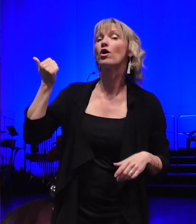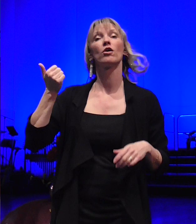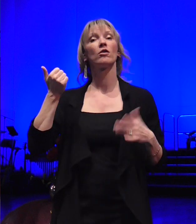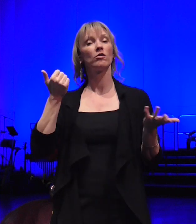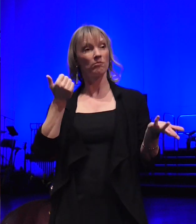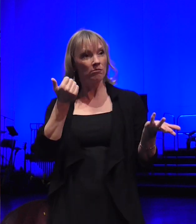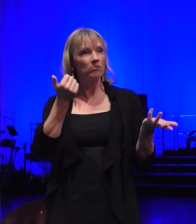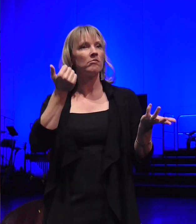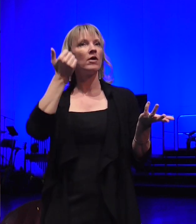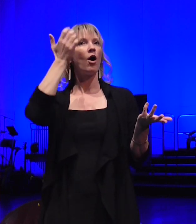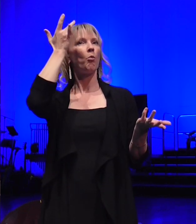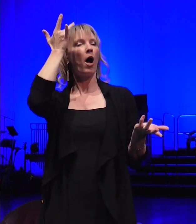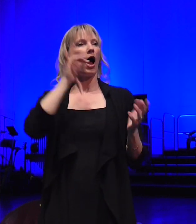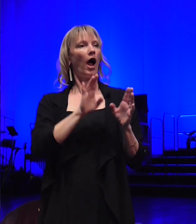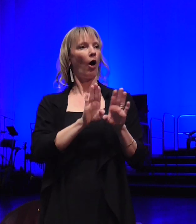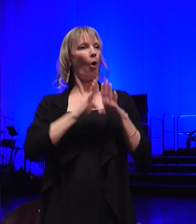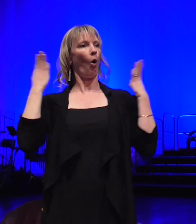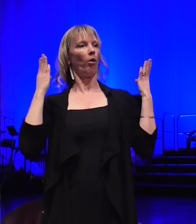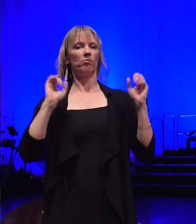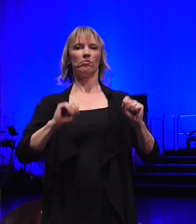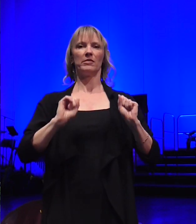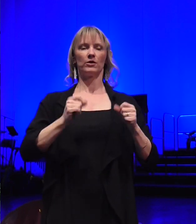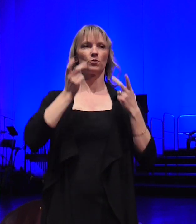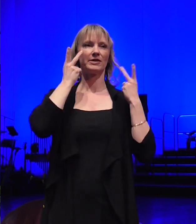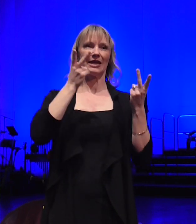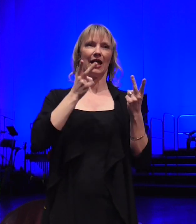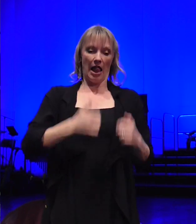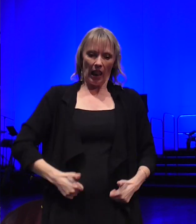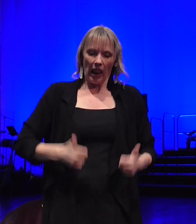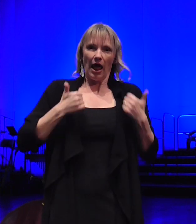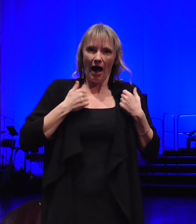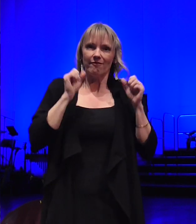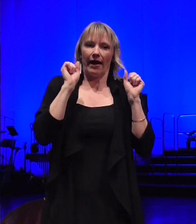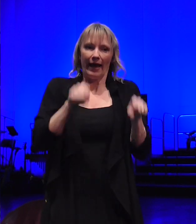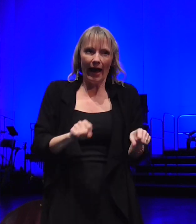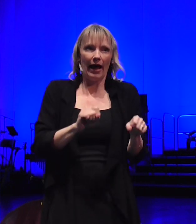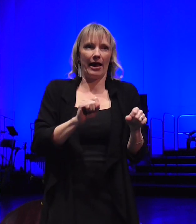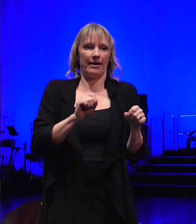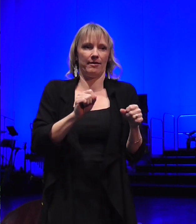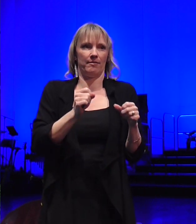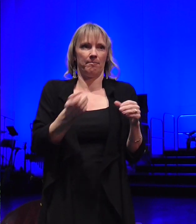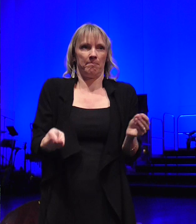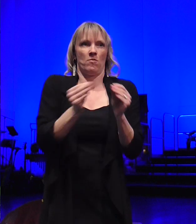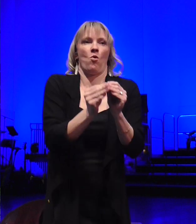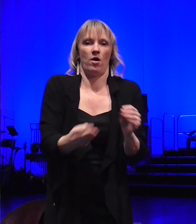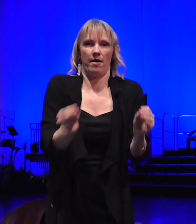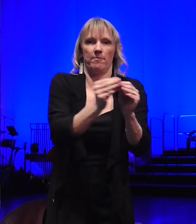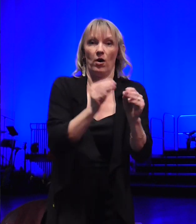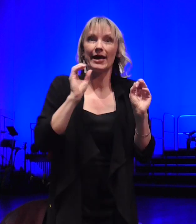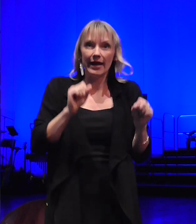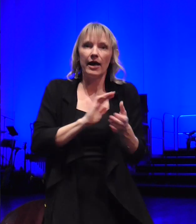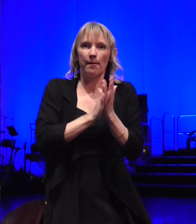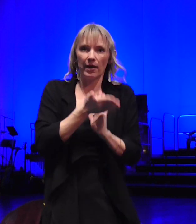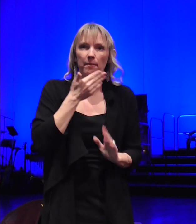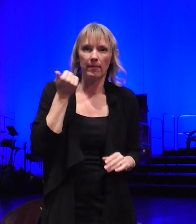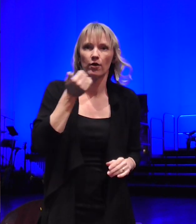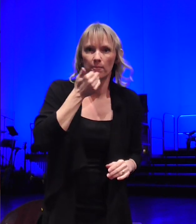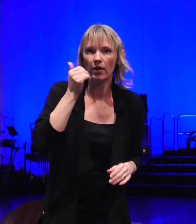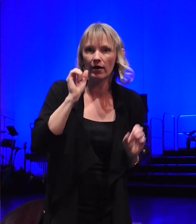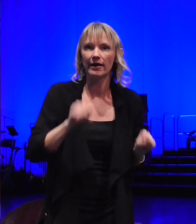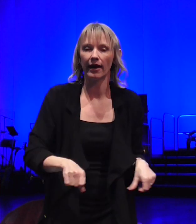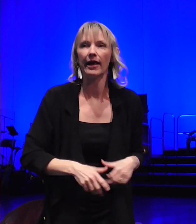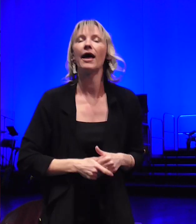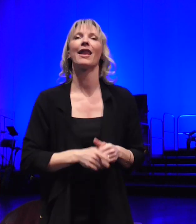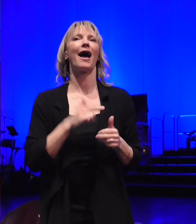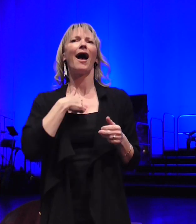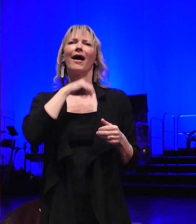because it opened up this ability to see that life can be more and more, that it can get better and better. And